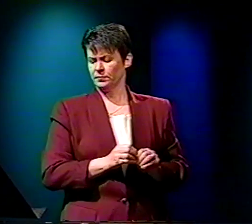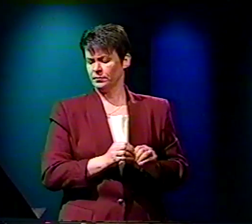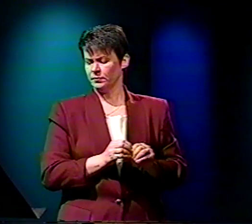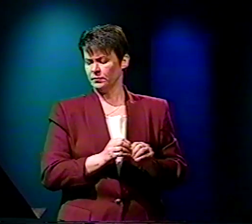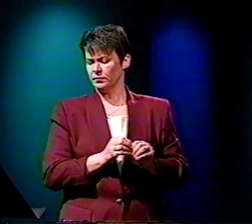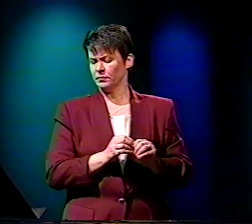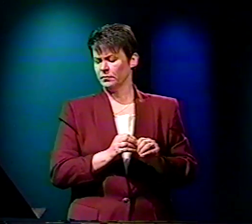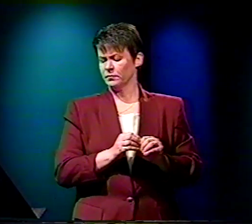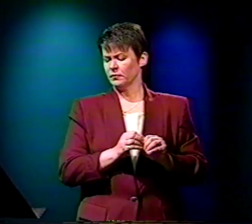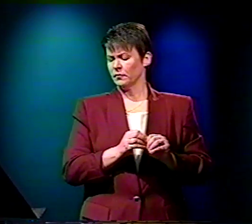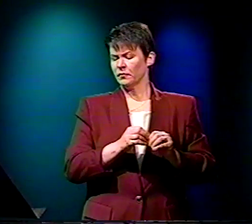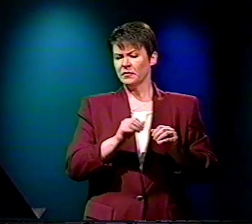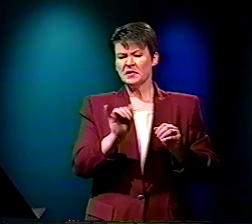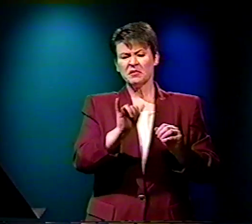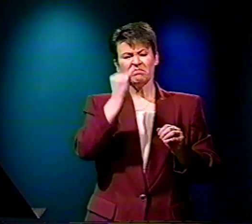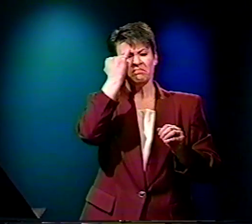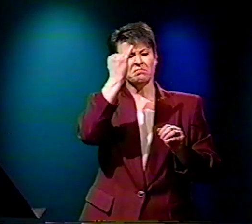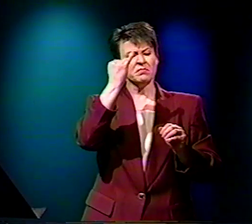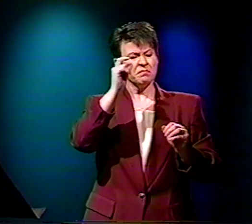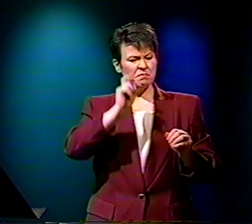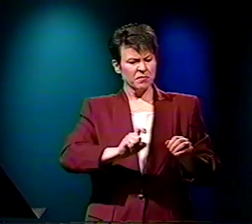from that of the interpreter.